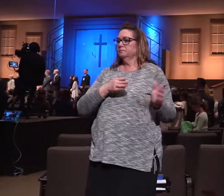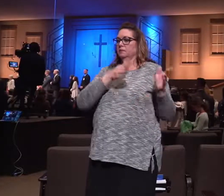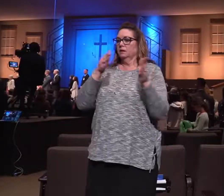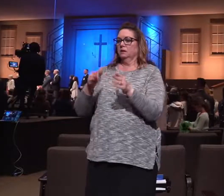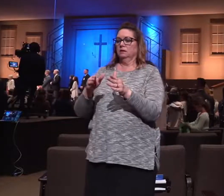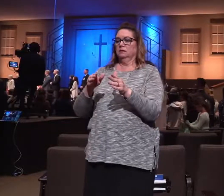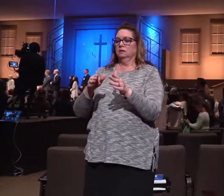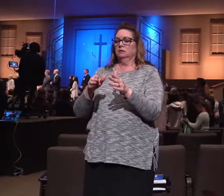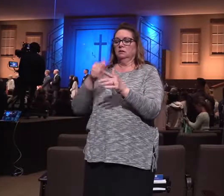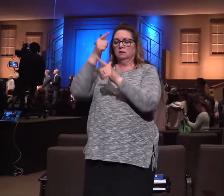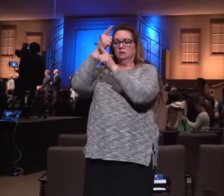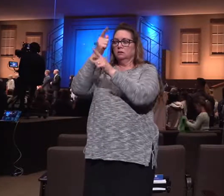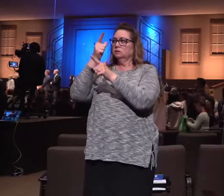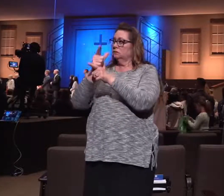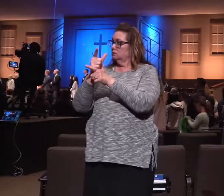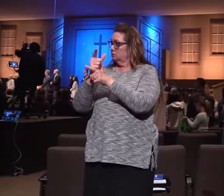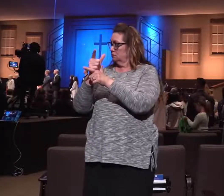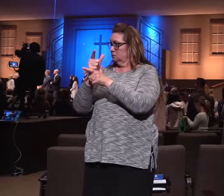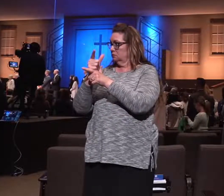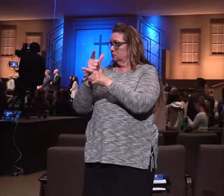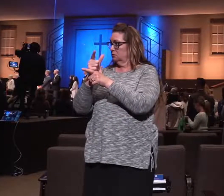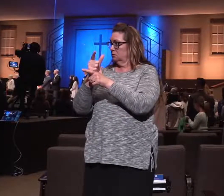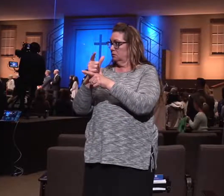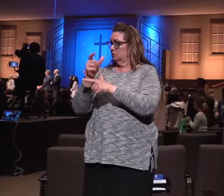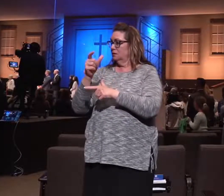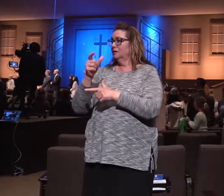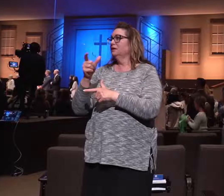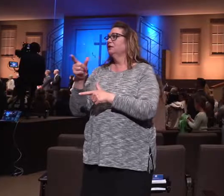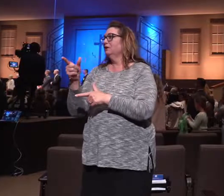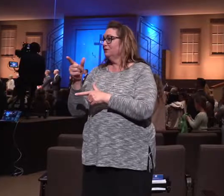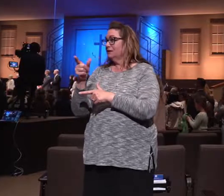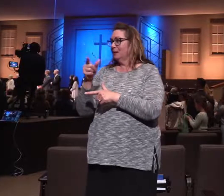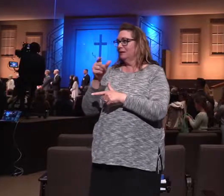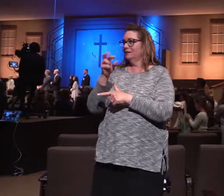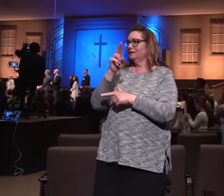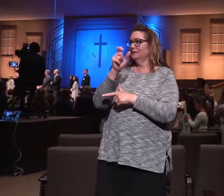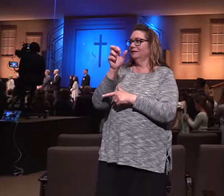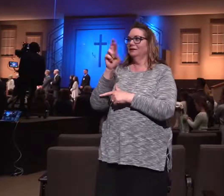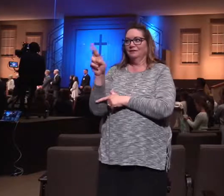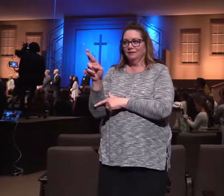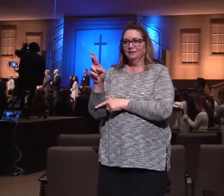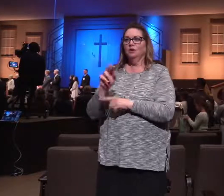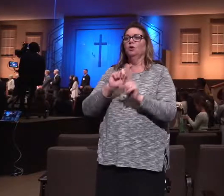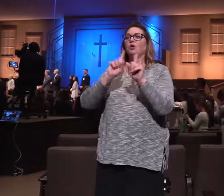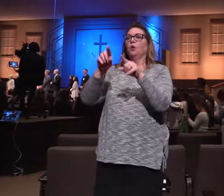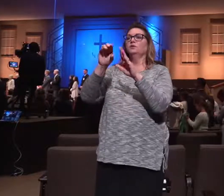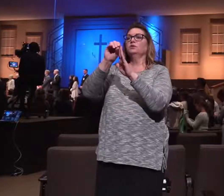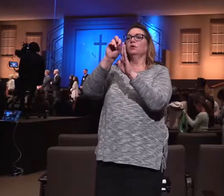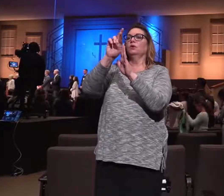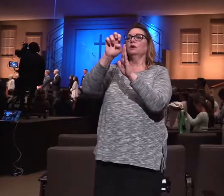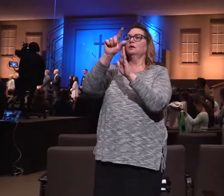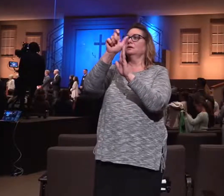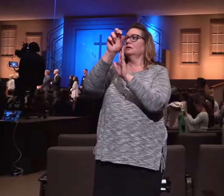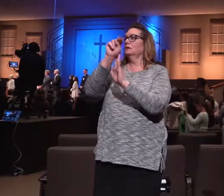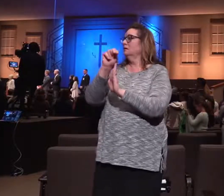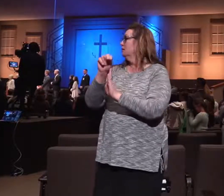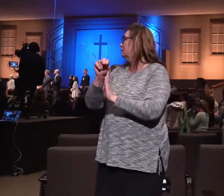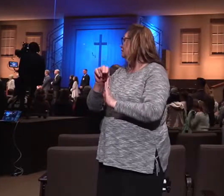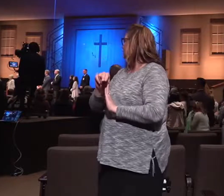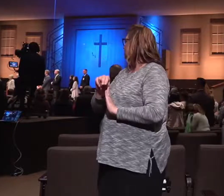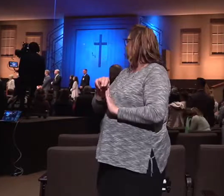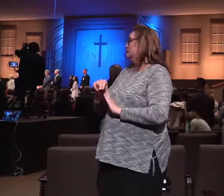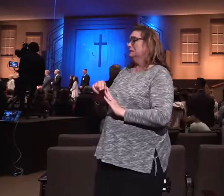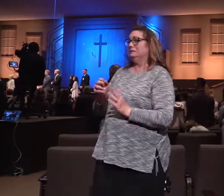Nathan and Jewel Lear with three of our kids going to Portland, Oregon. Church planters, that's what we call home missions, okay?